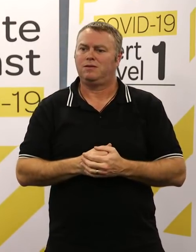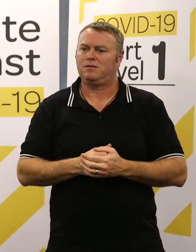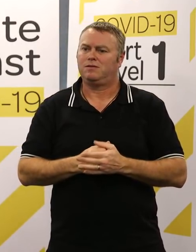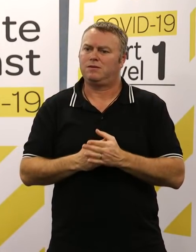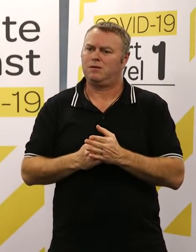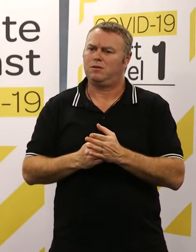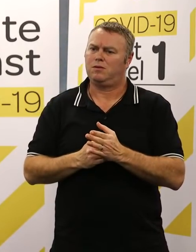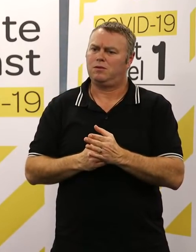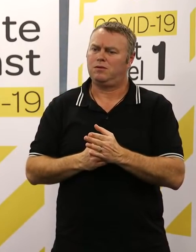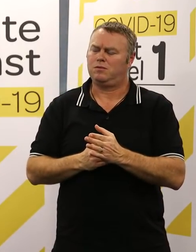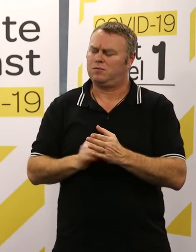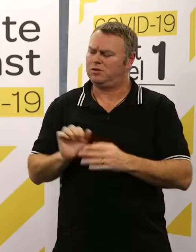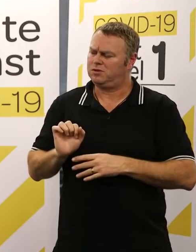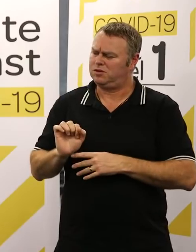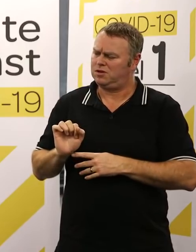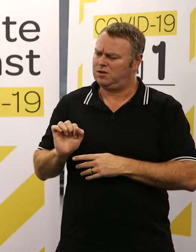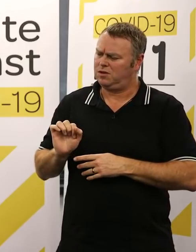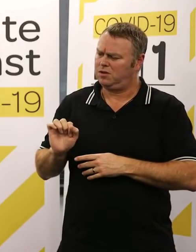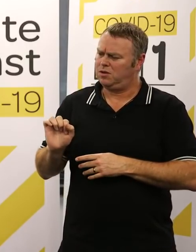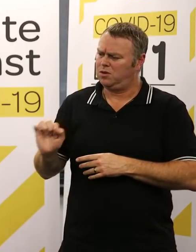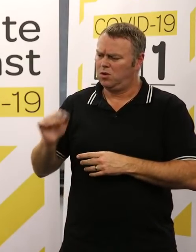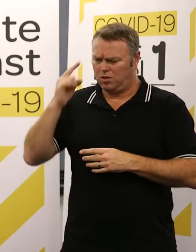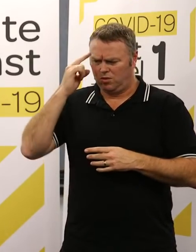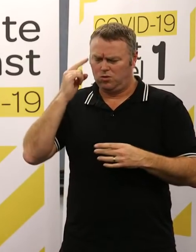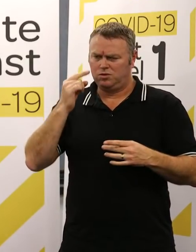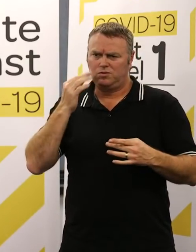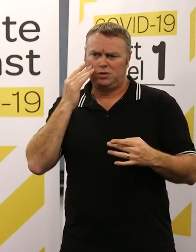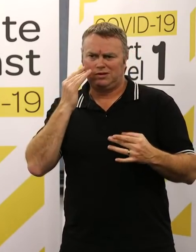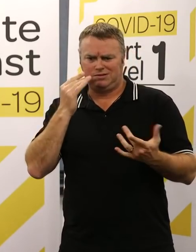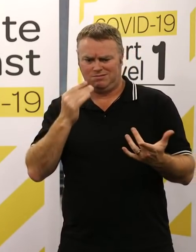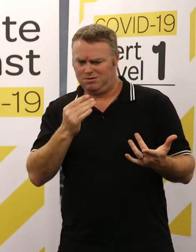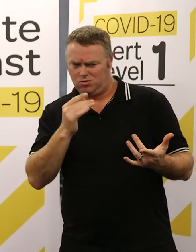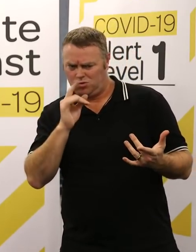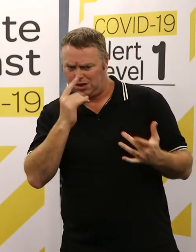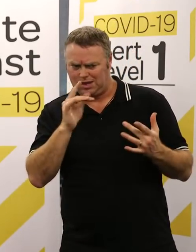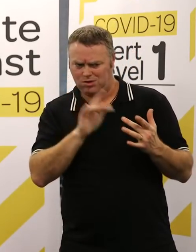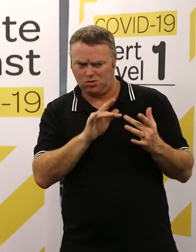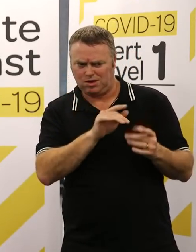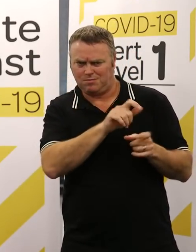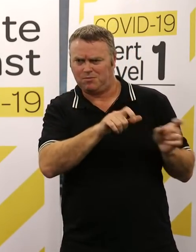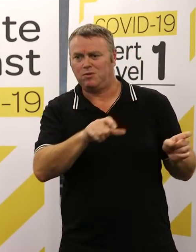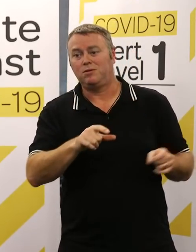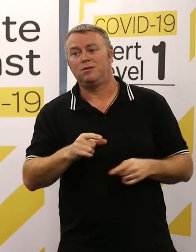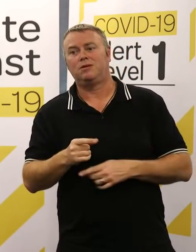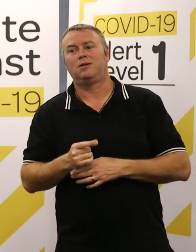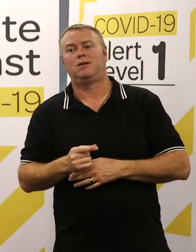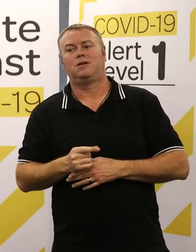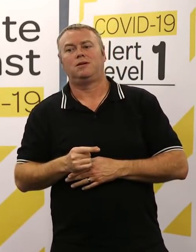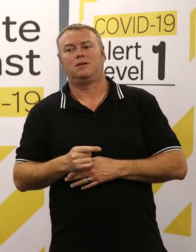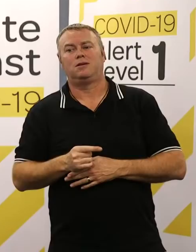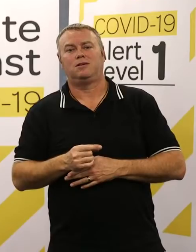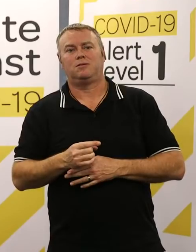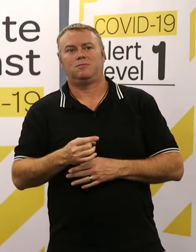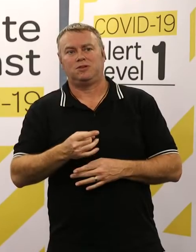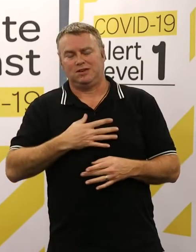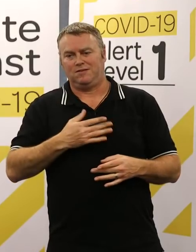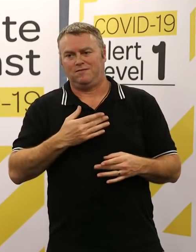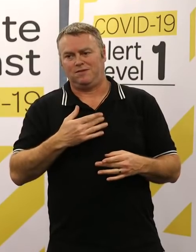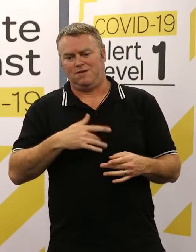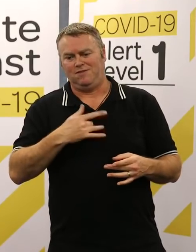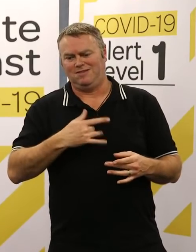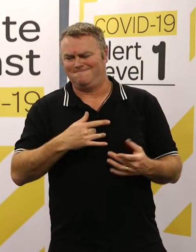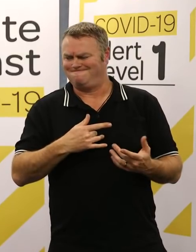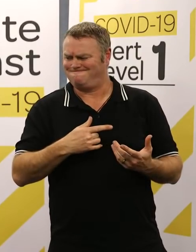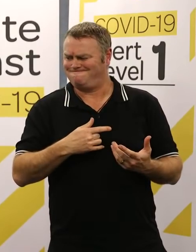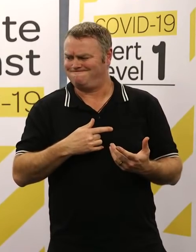goes through your mind in terms of the requirements before you do it? Well, I think it's less of an issue here because these are people that completed the 14 days. We were